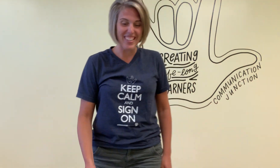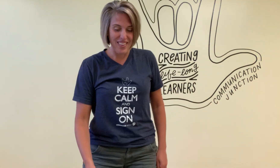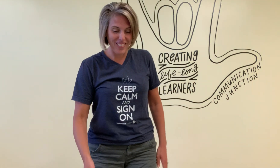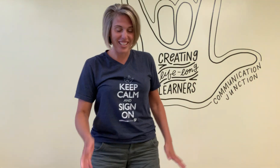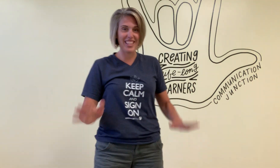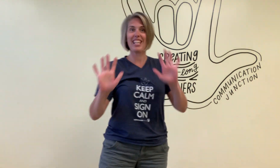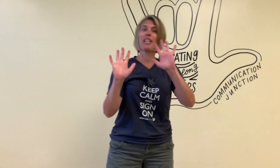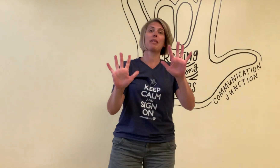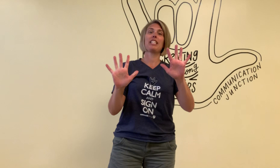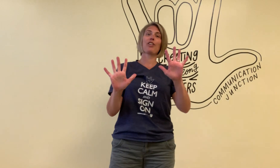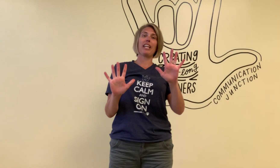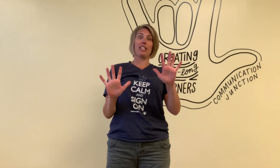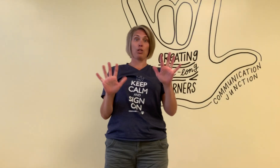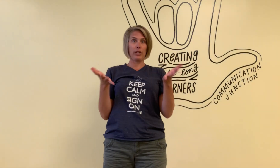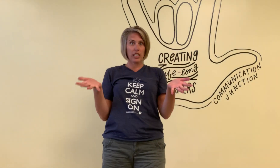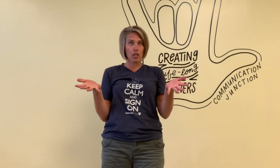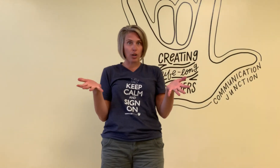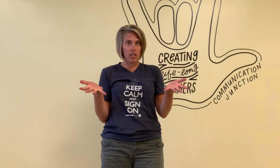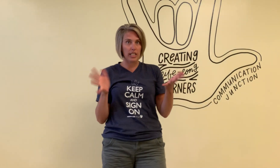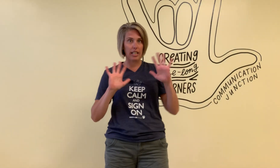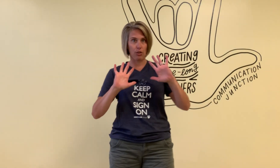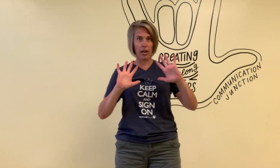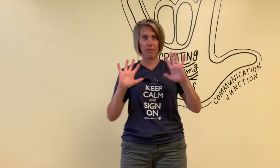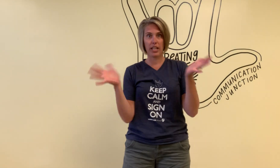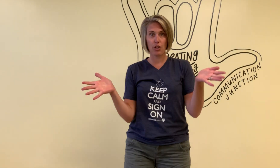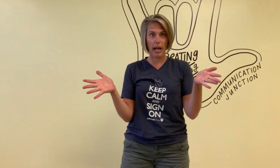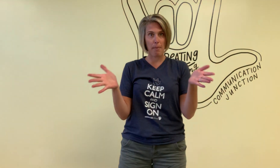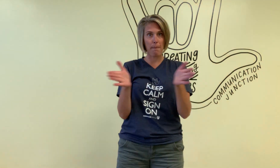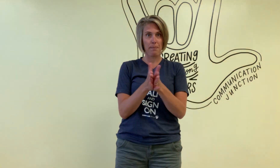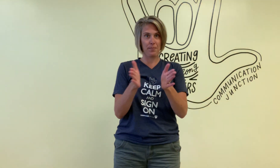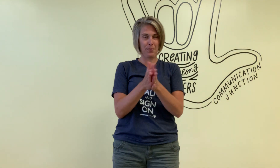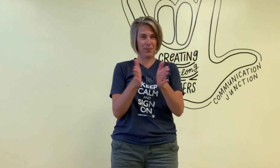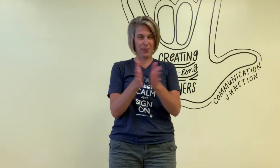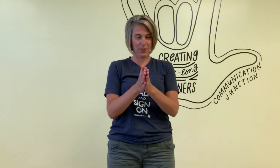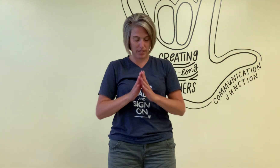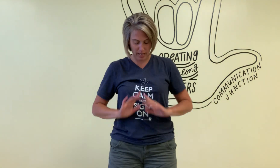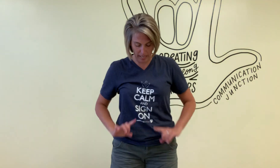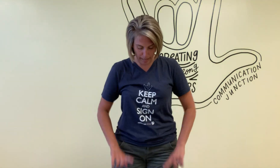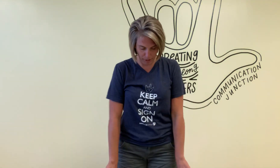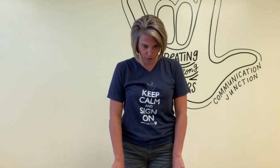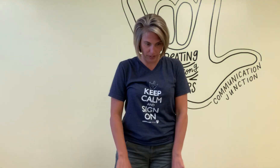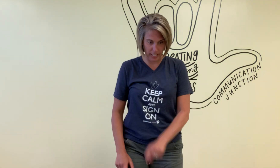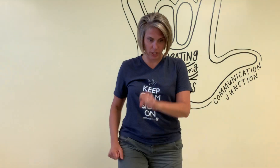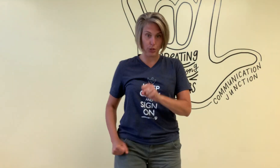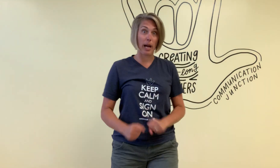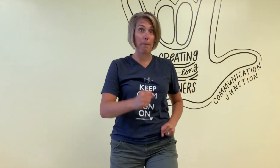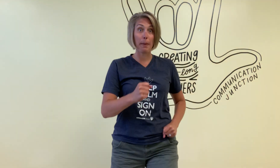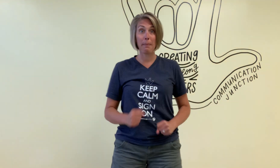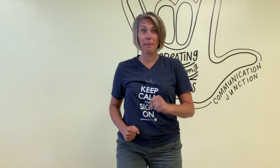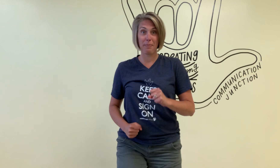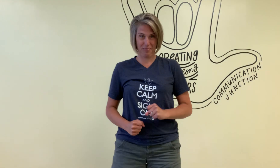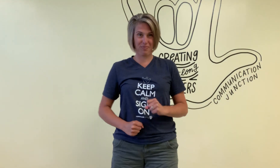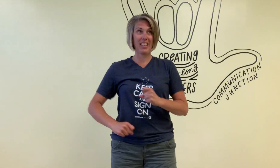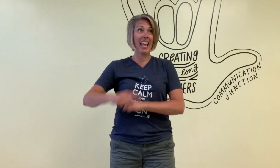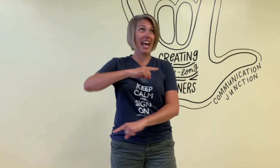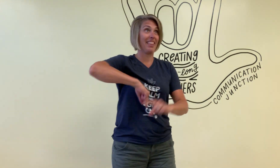What do you think? Let me see your hands. We need to do our sit down rhyme. Can you clap them? How about your feet? Can you stomp them? And let's